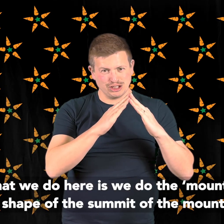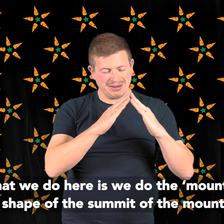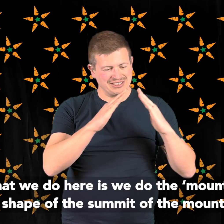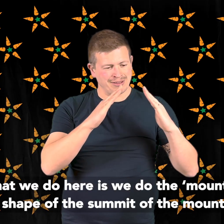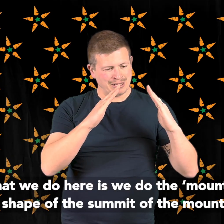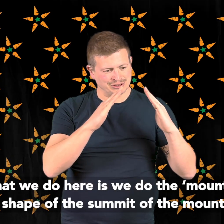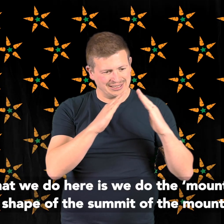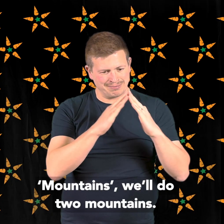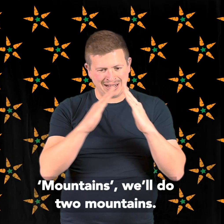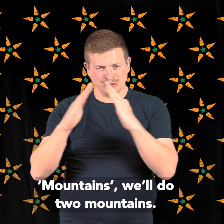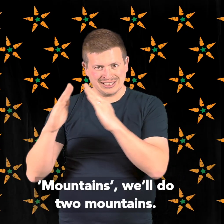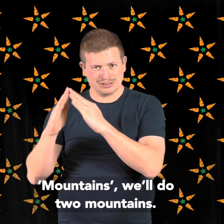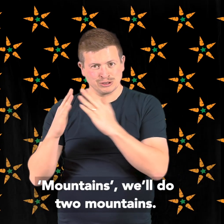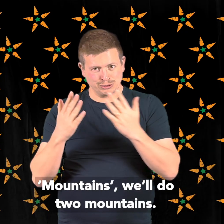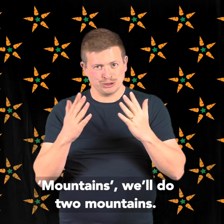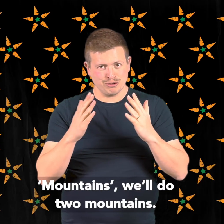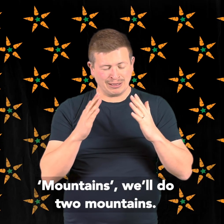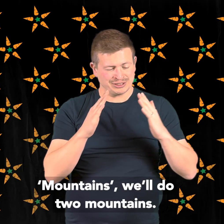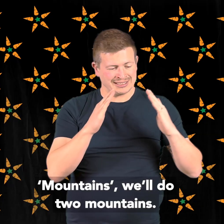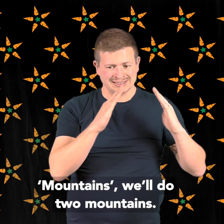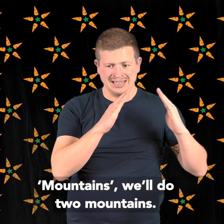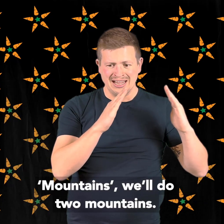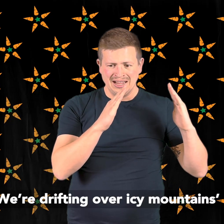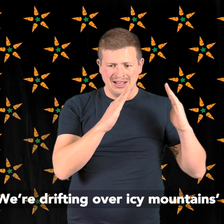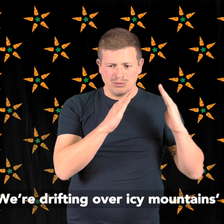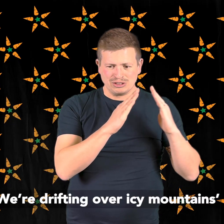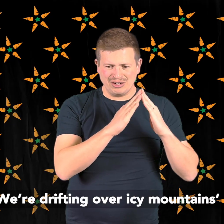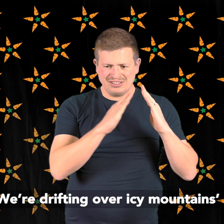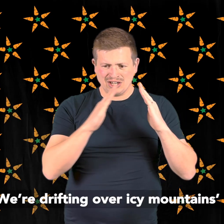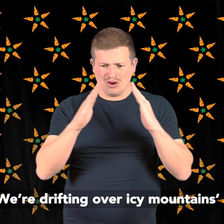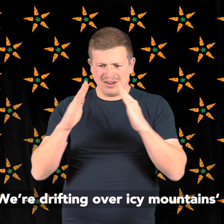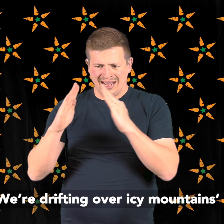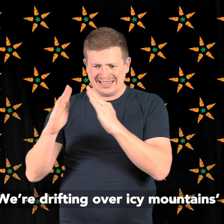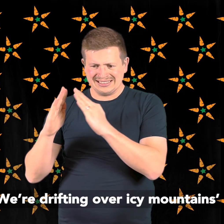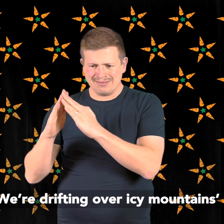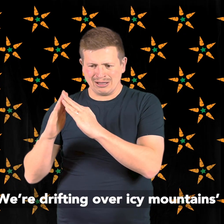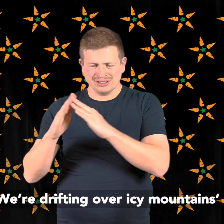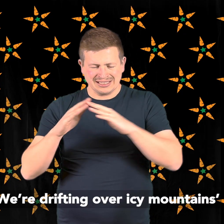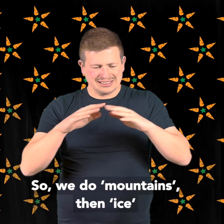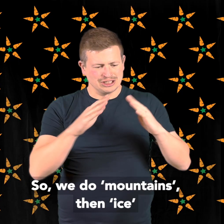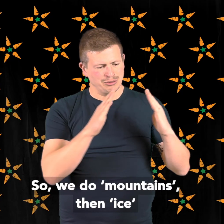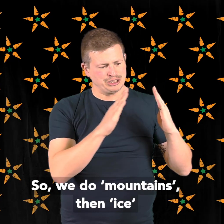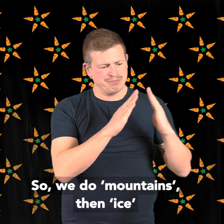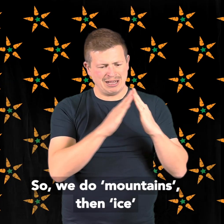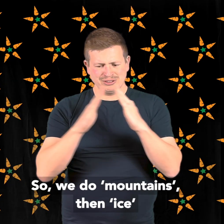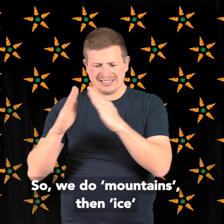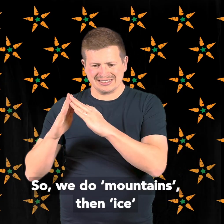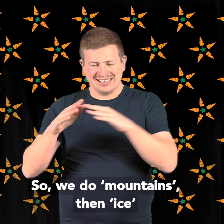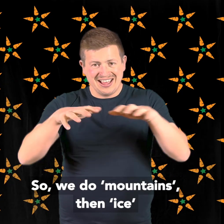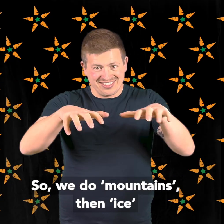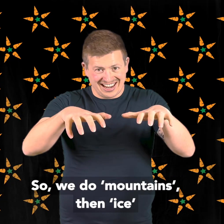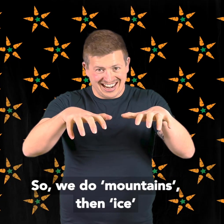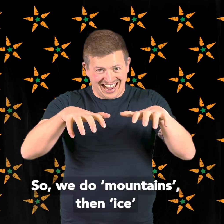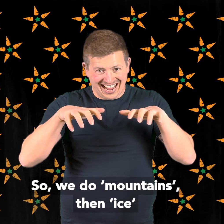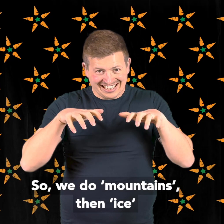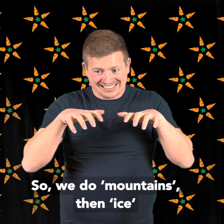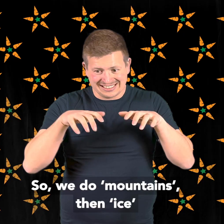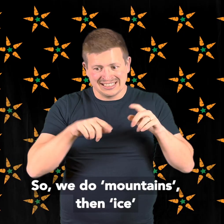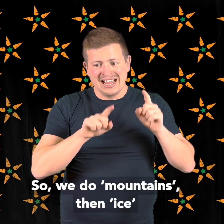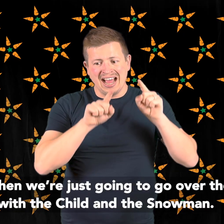of the mountains, we'll do two mountains. We're drifting over icy mountains, so we do mountain, then ice,